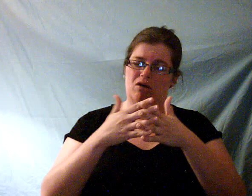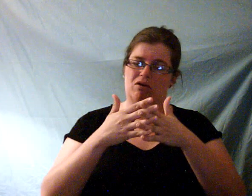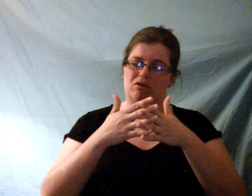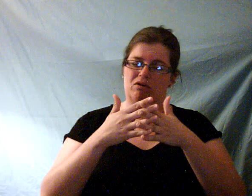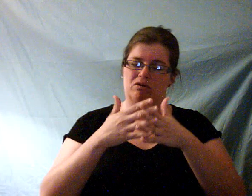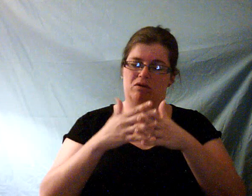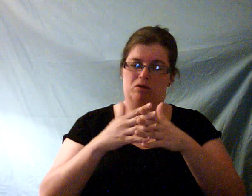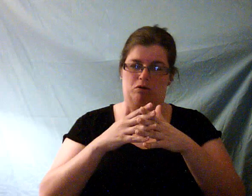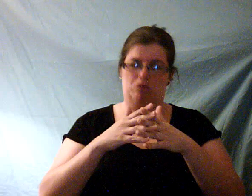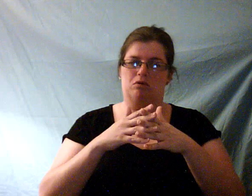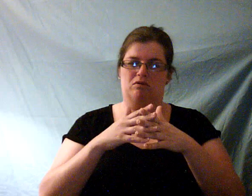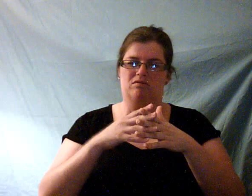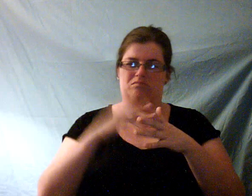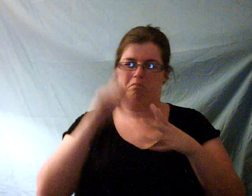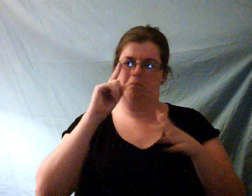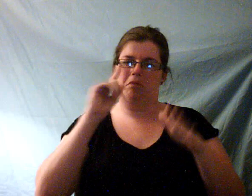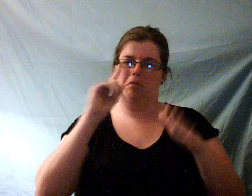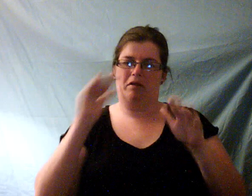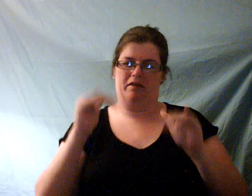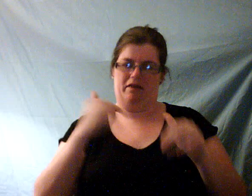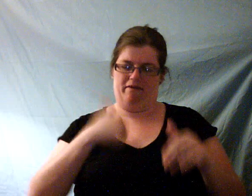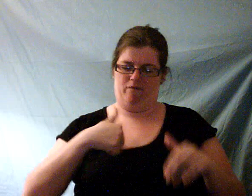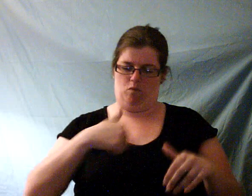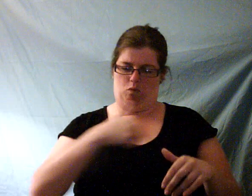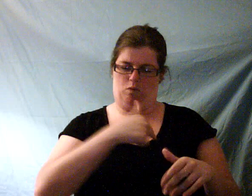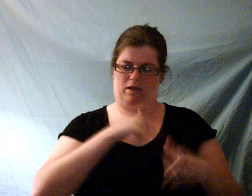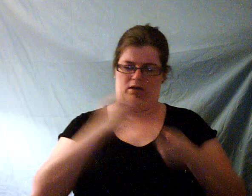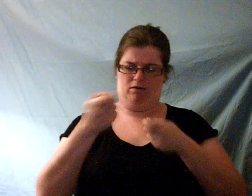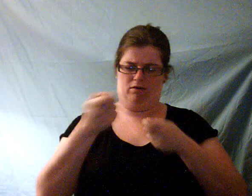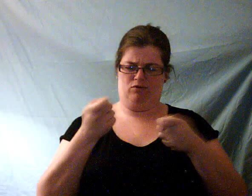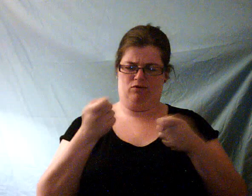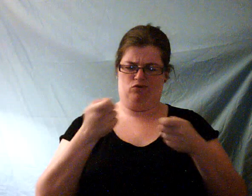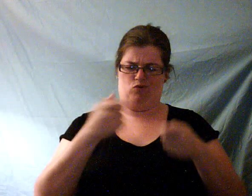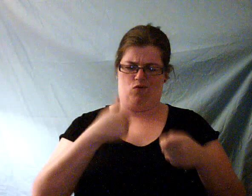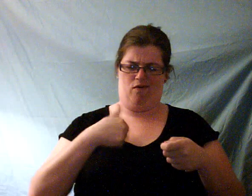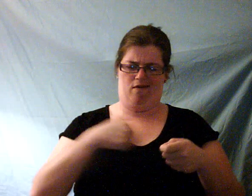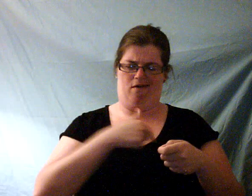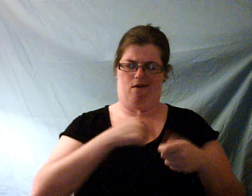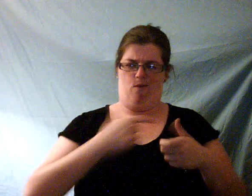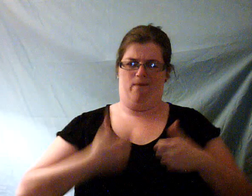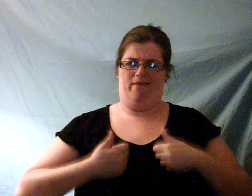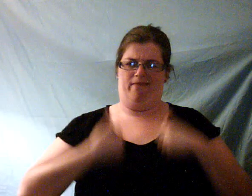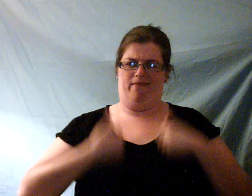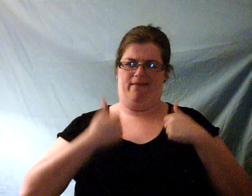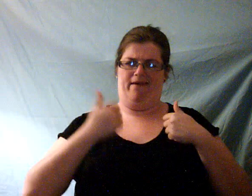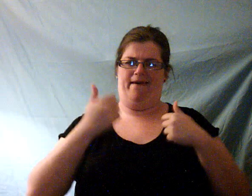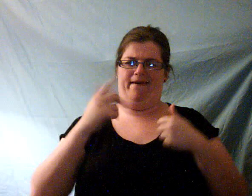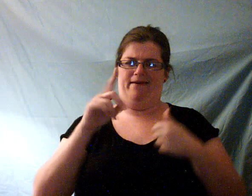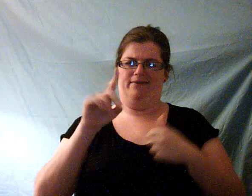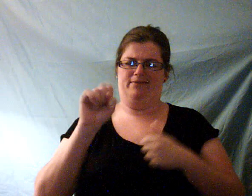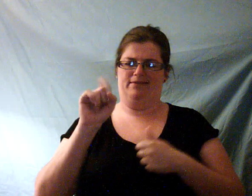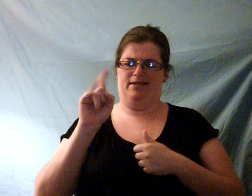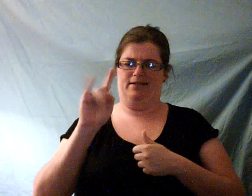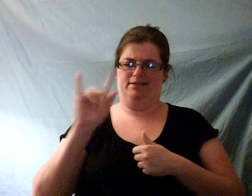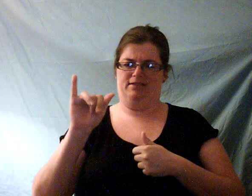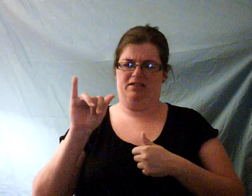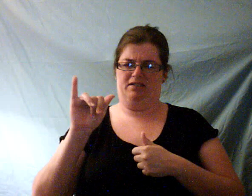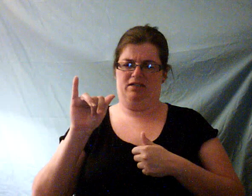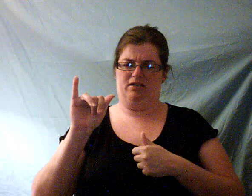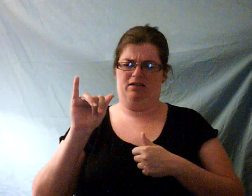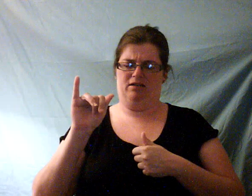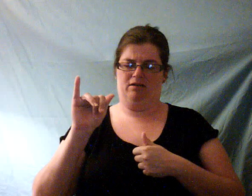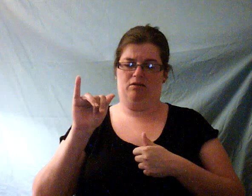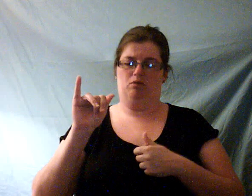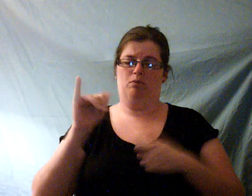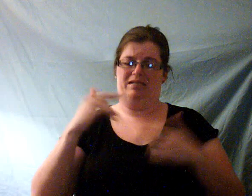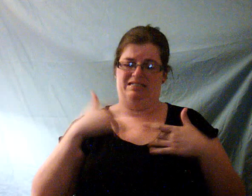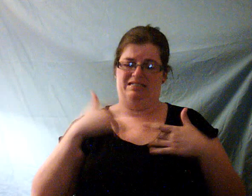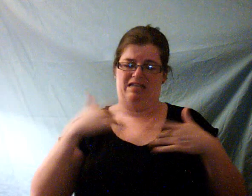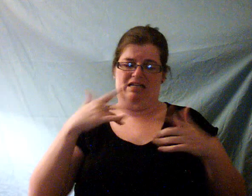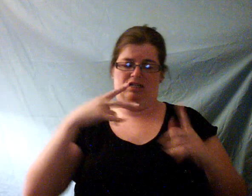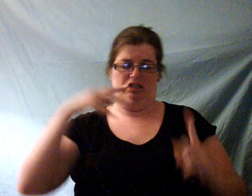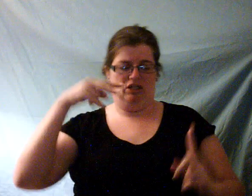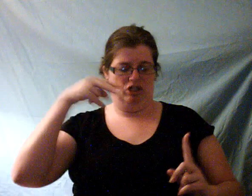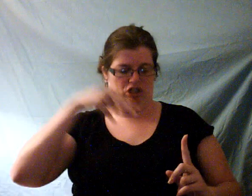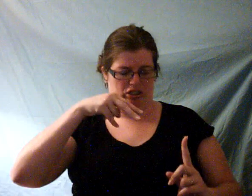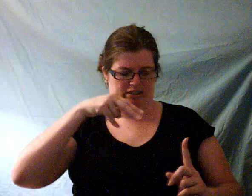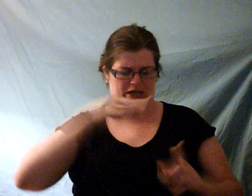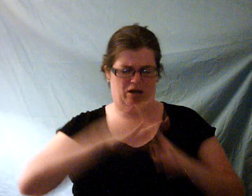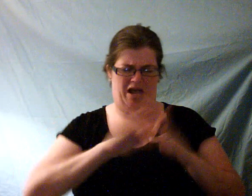own destiny. And we also tend to look down on people who do believe in fate. We think of those cultures as